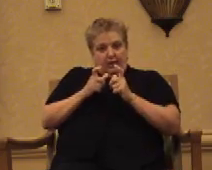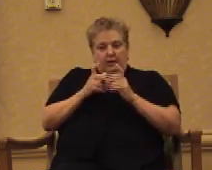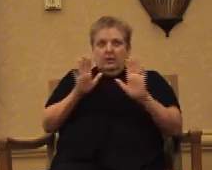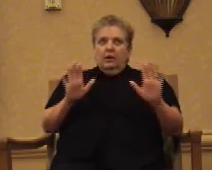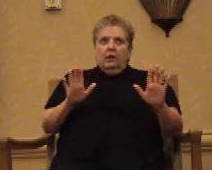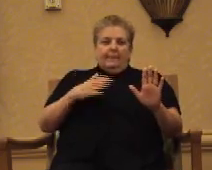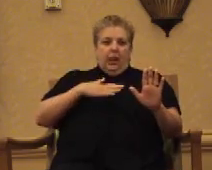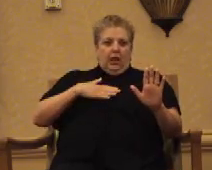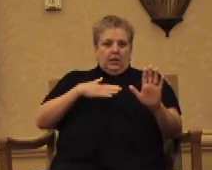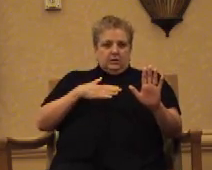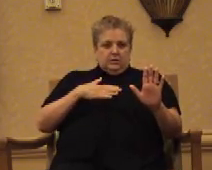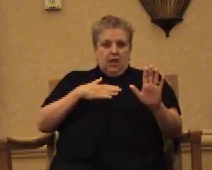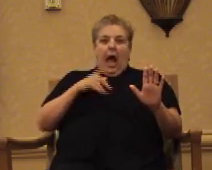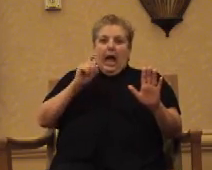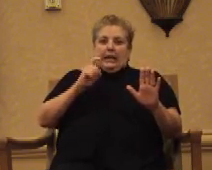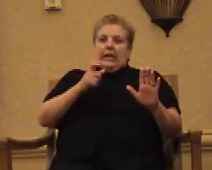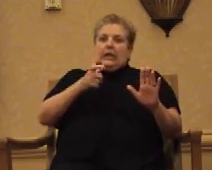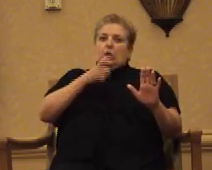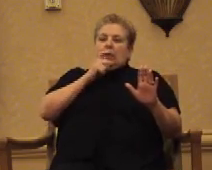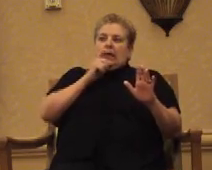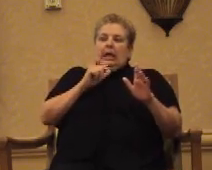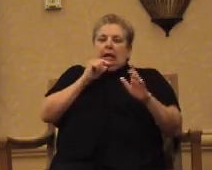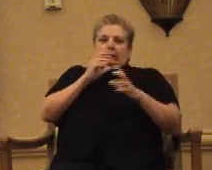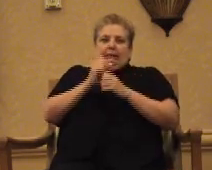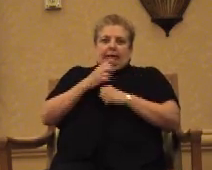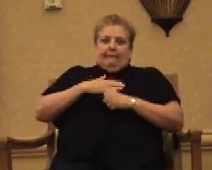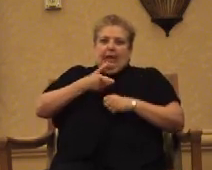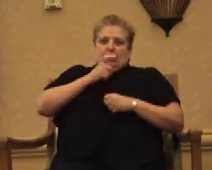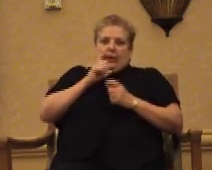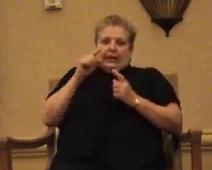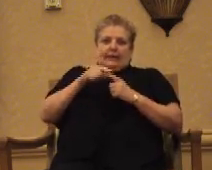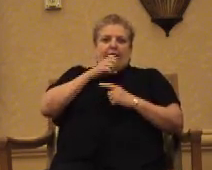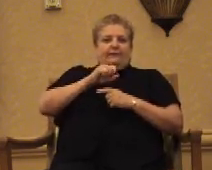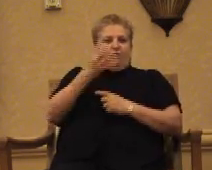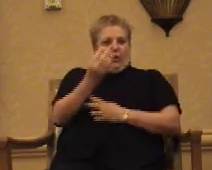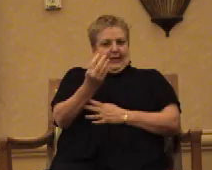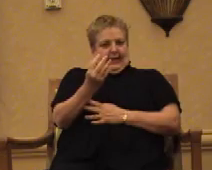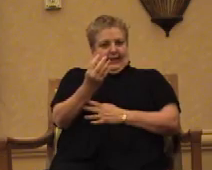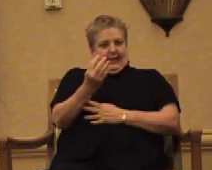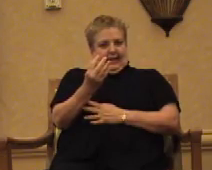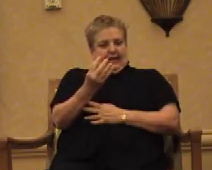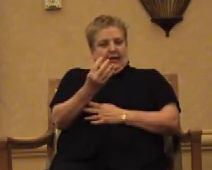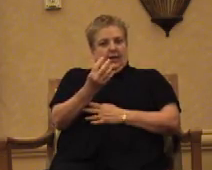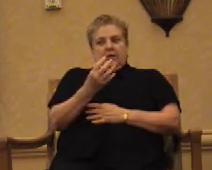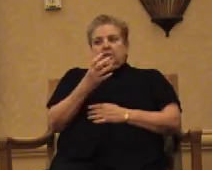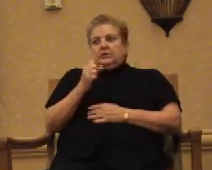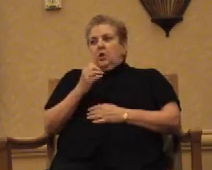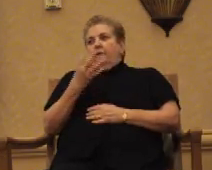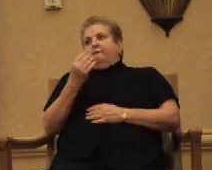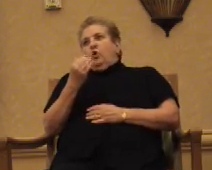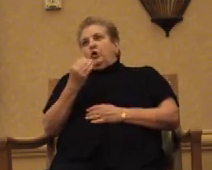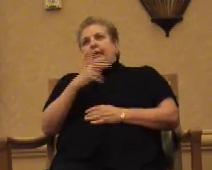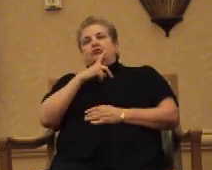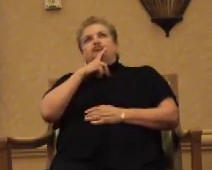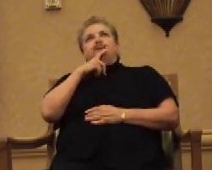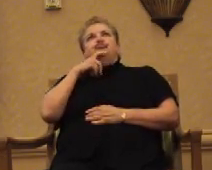needed a drink, and I didn't get a drink until I was 14. So there were 14 dry, long years. It